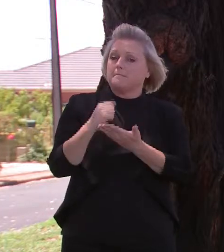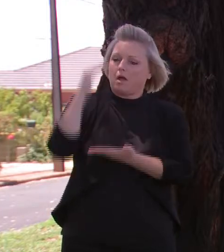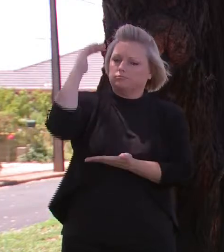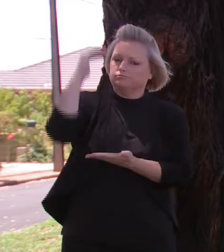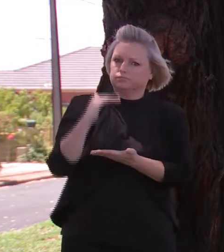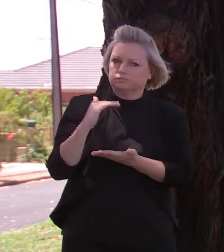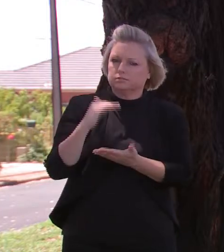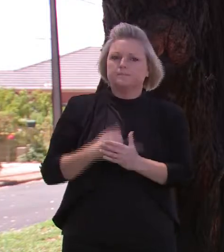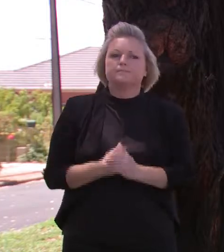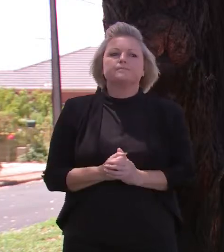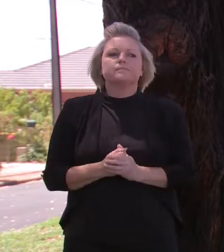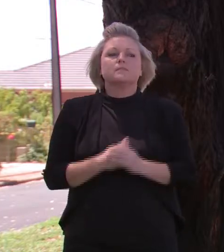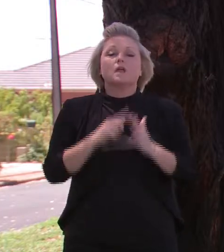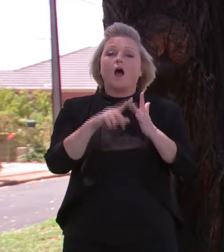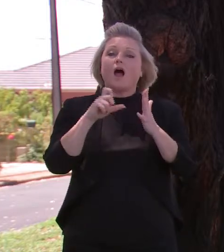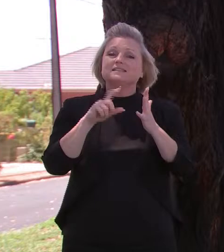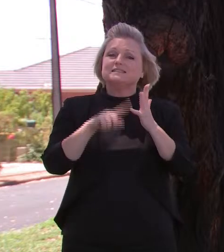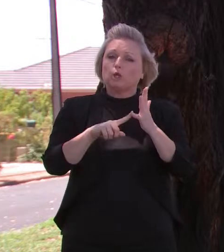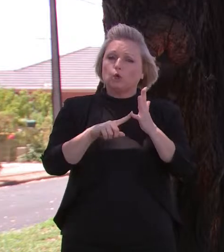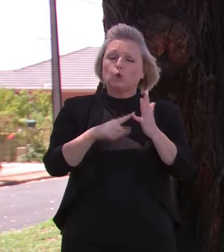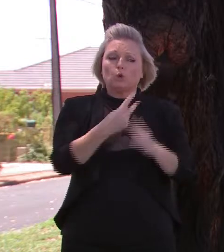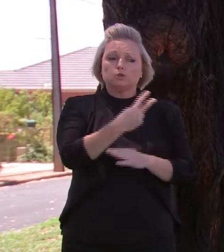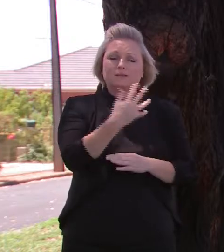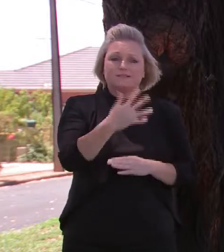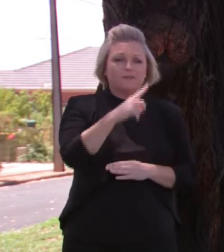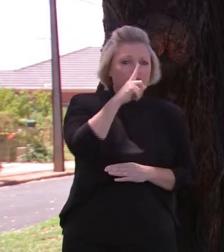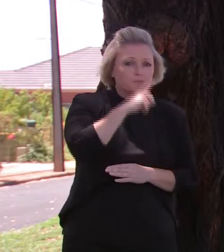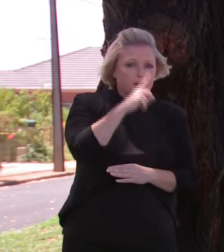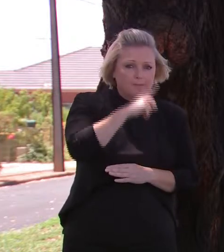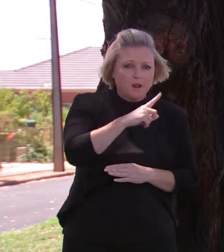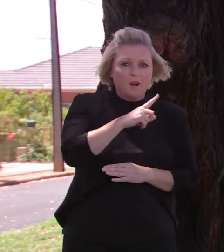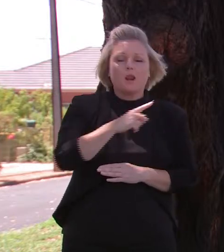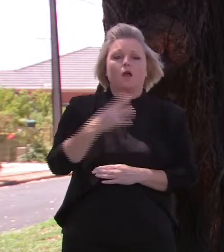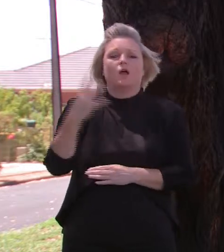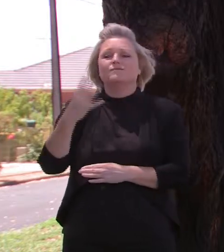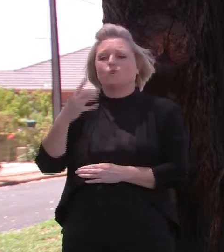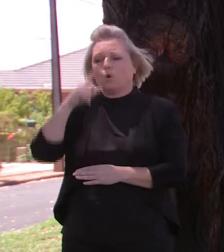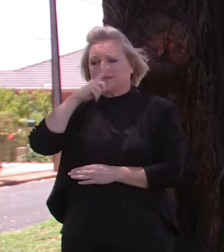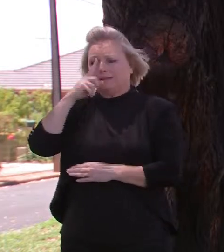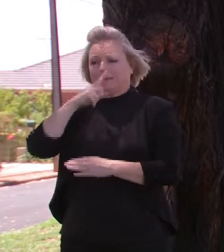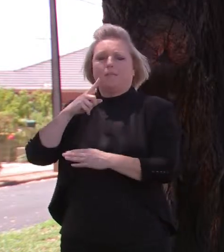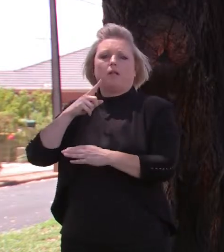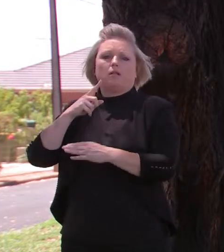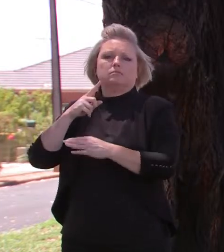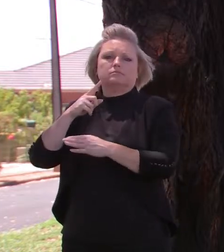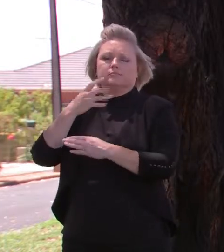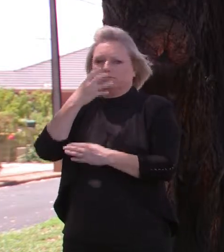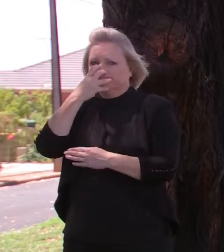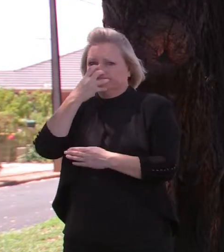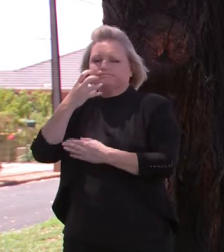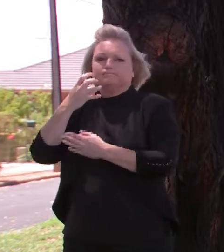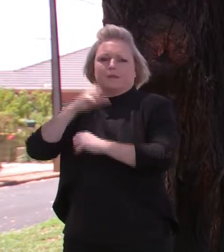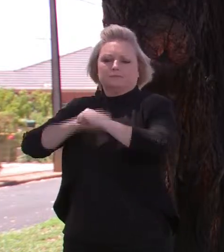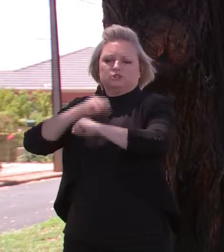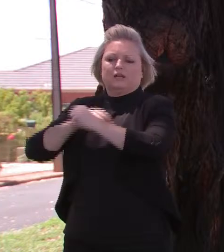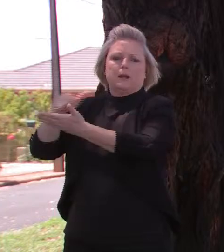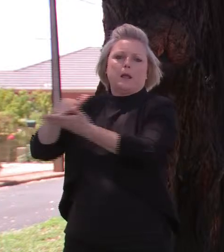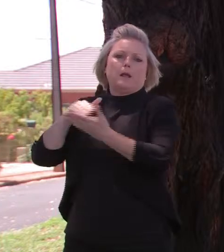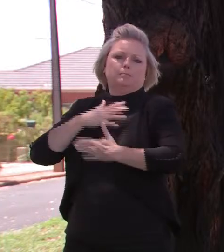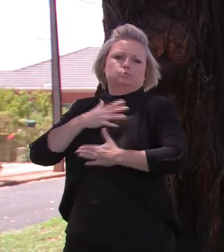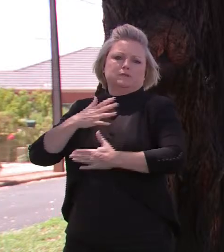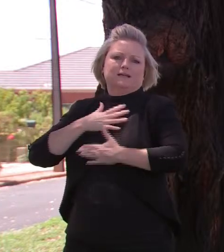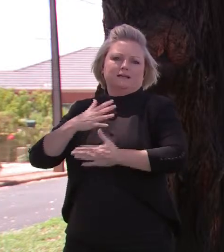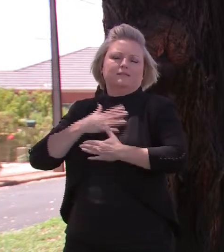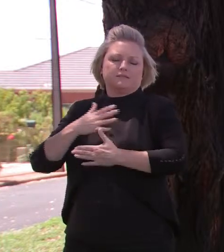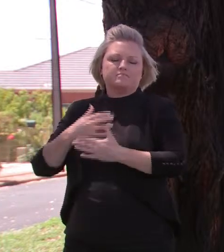25 in ICU and 4 people on ventilators, and certainly over the last week or so they are better numbers for us than what